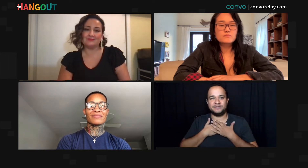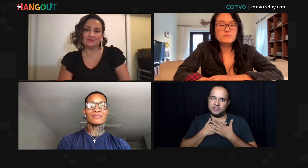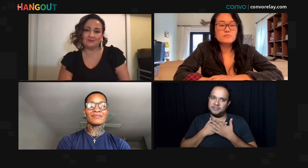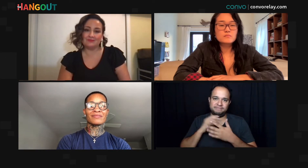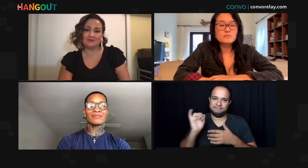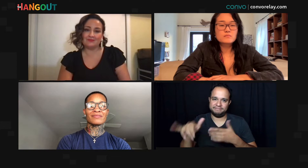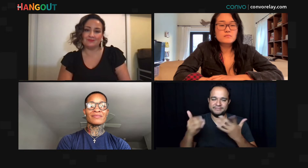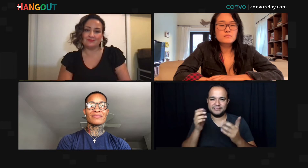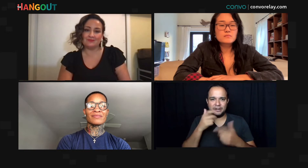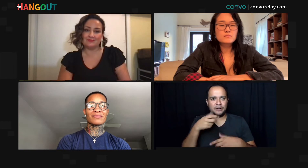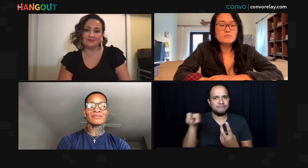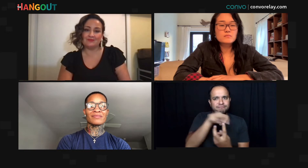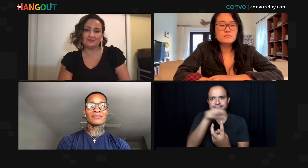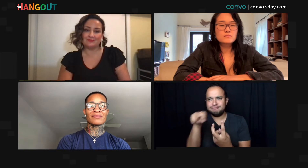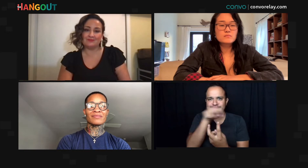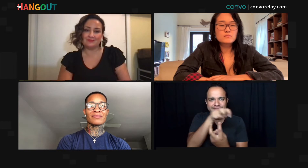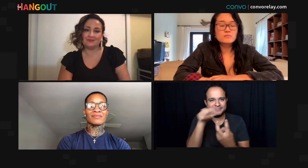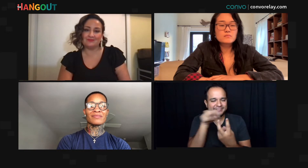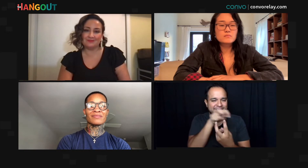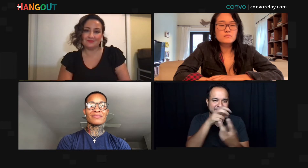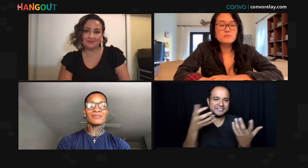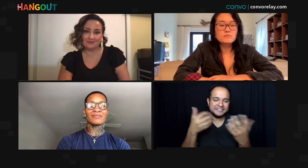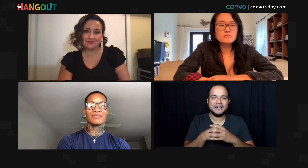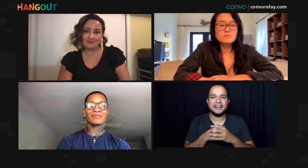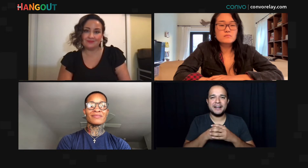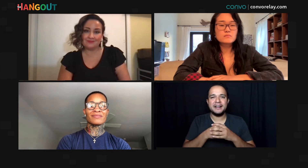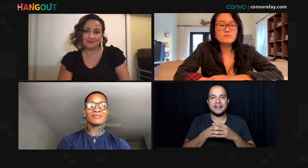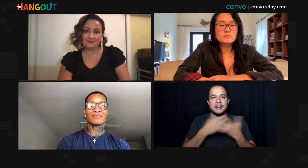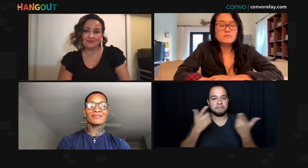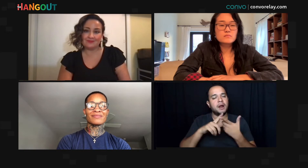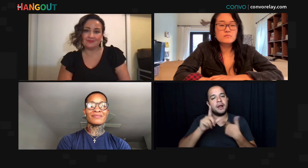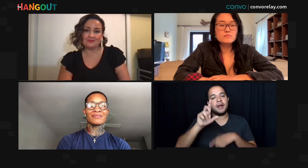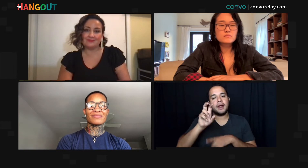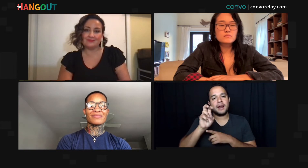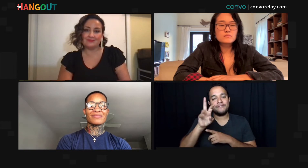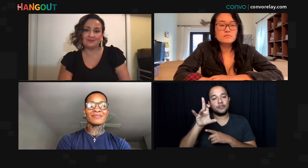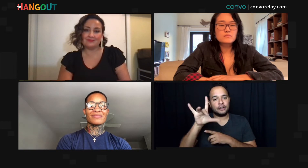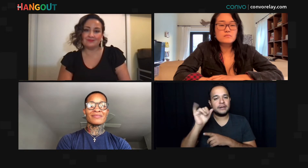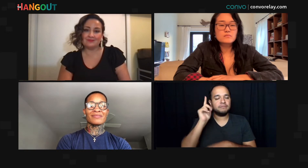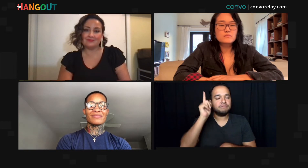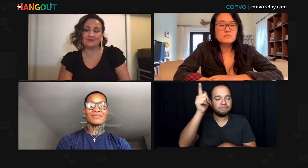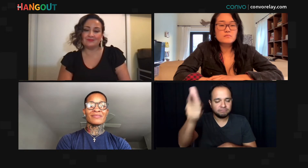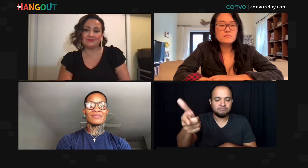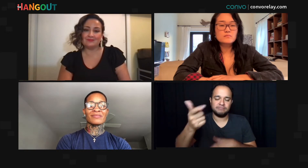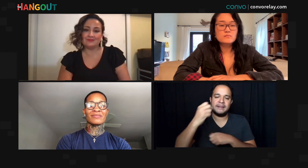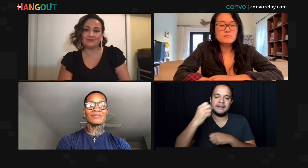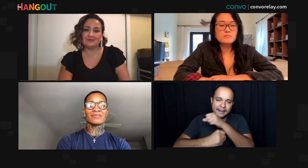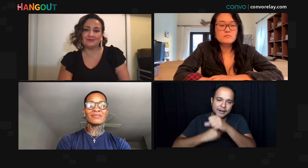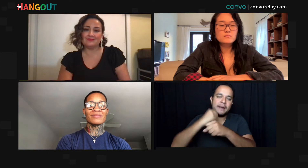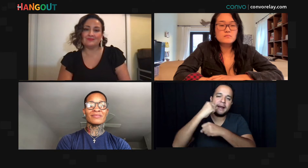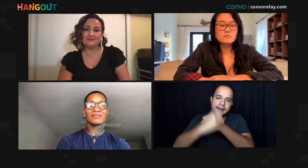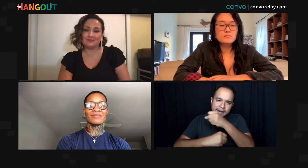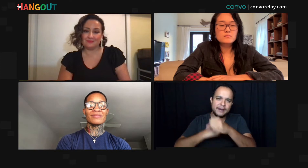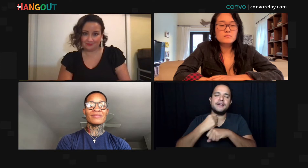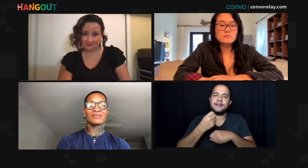school. So that was great. And I kind of bounced between these two identities. And then eventually over